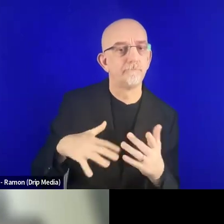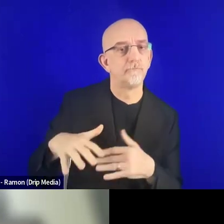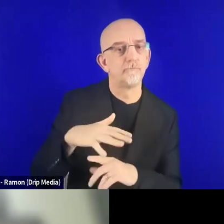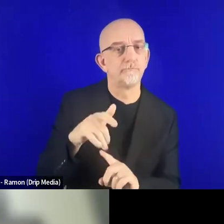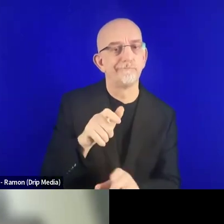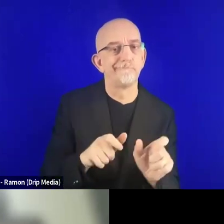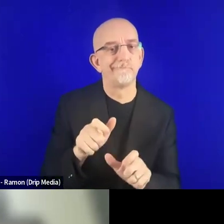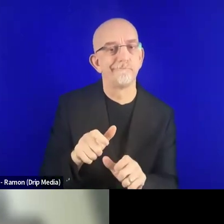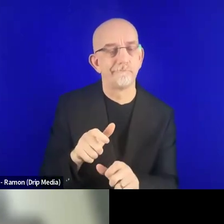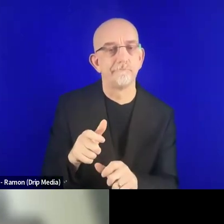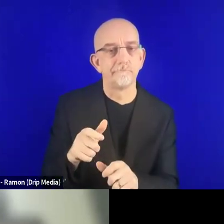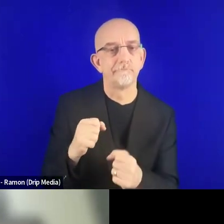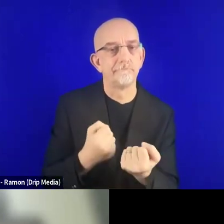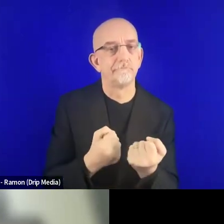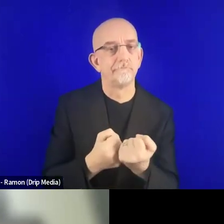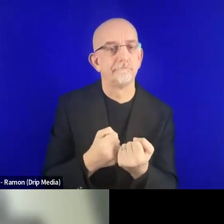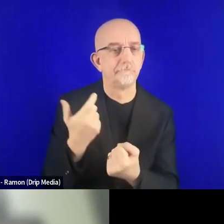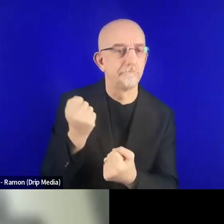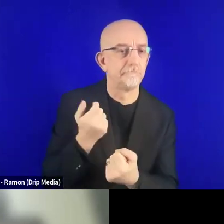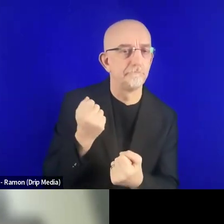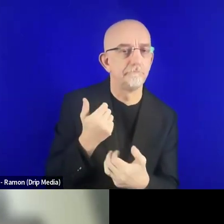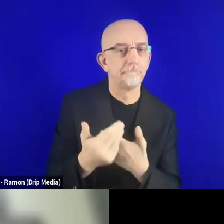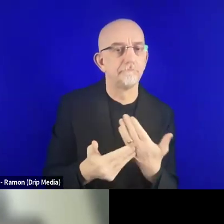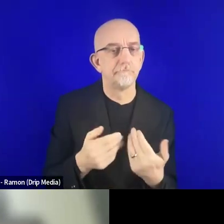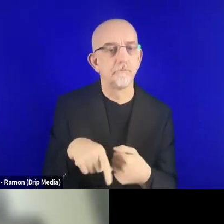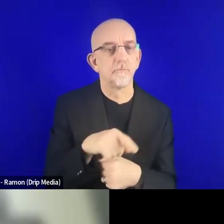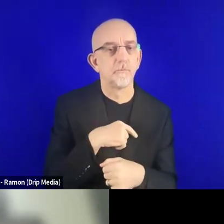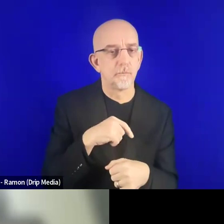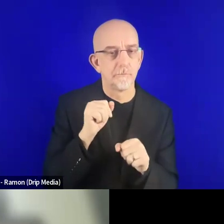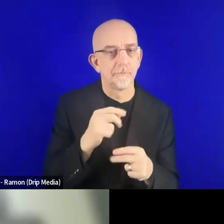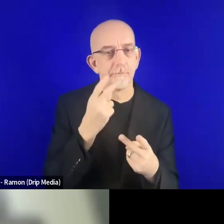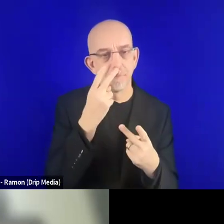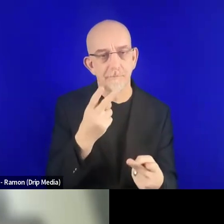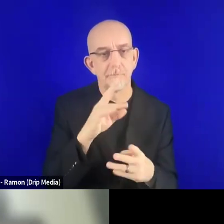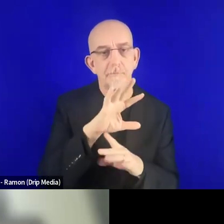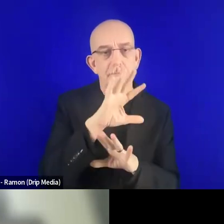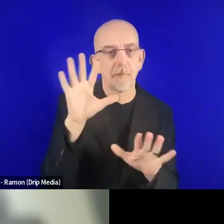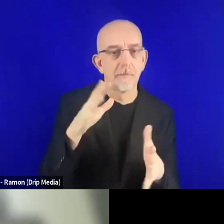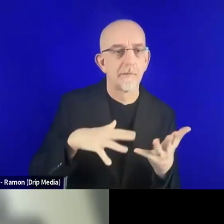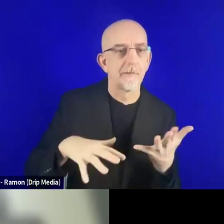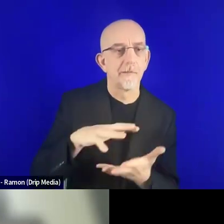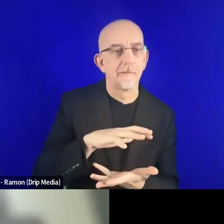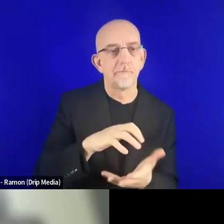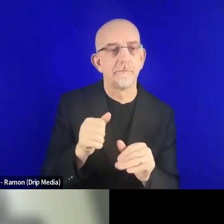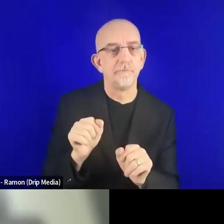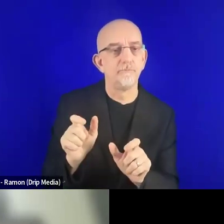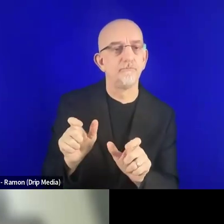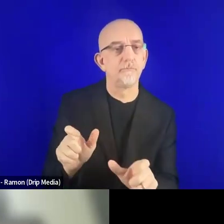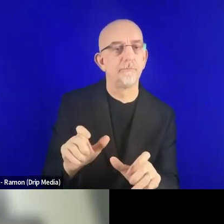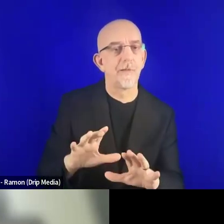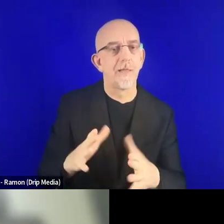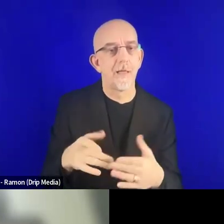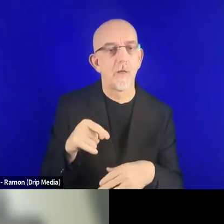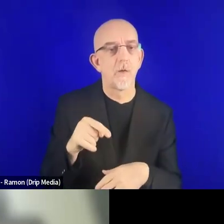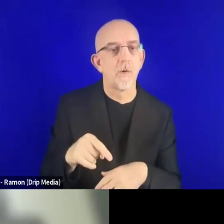has one of the sectors as rural livelihoods and poverty alleviation. So we are really hoping, because in India, the